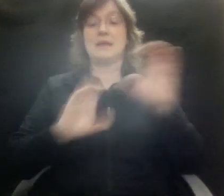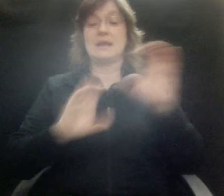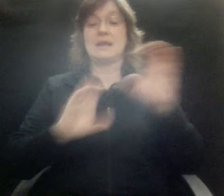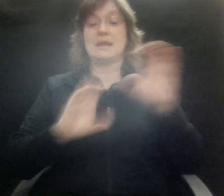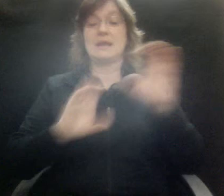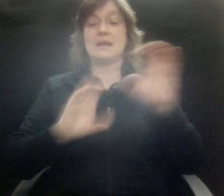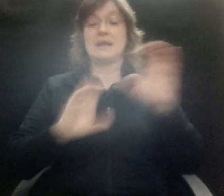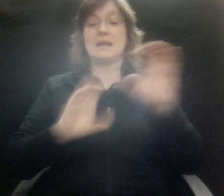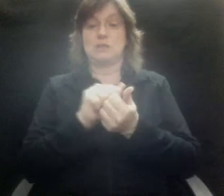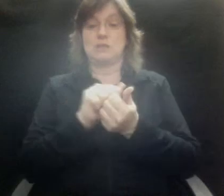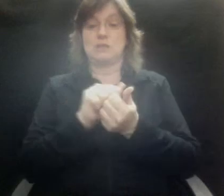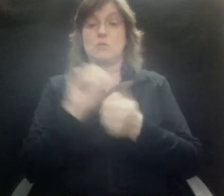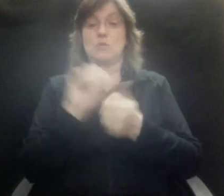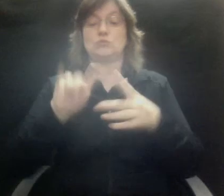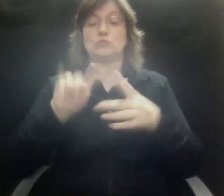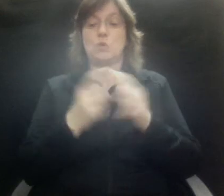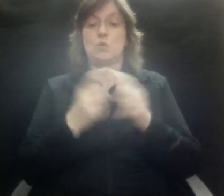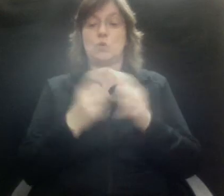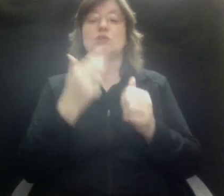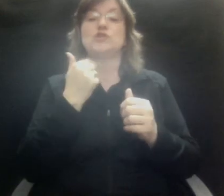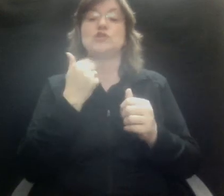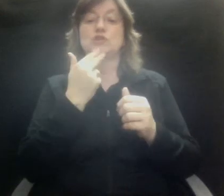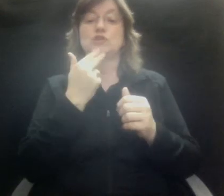begins, especially with sugars, using saliva.